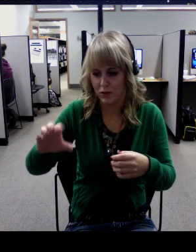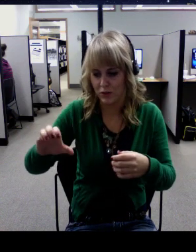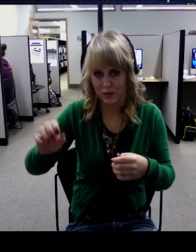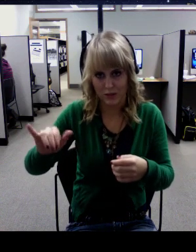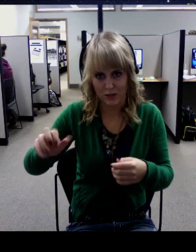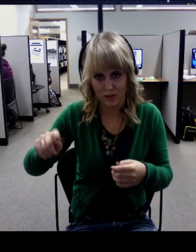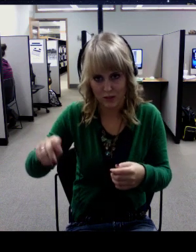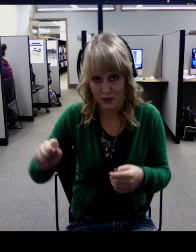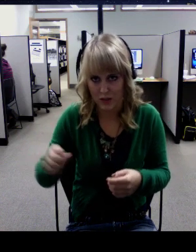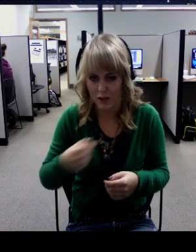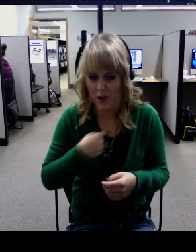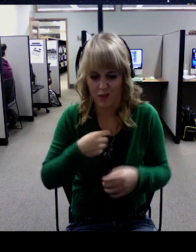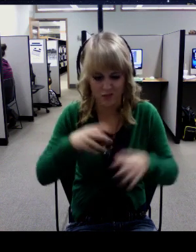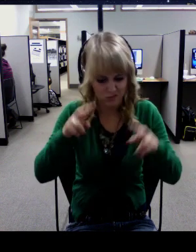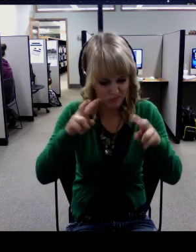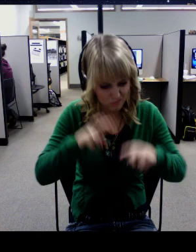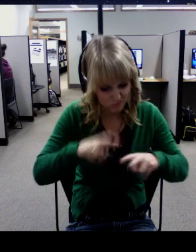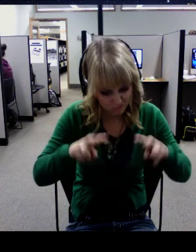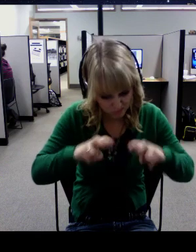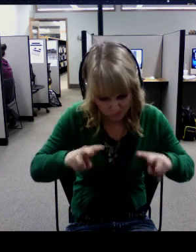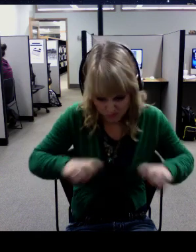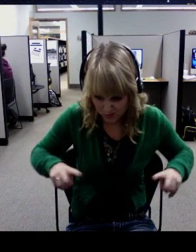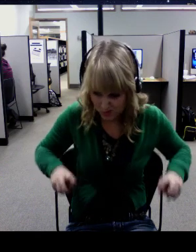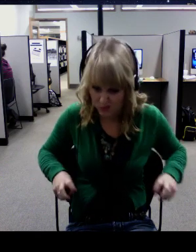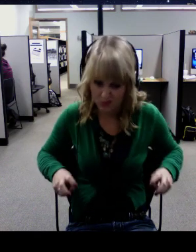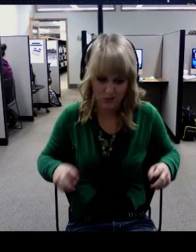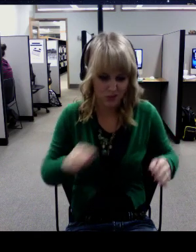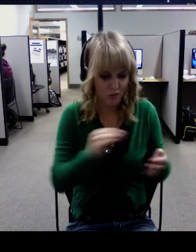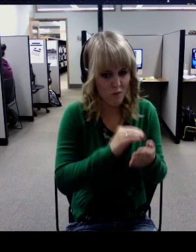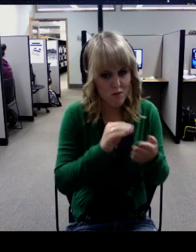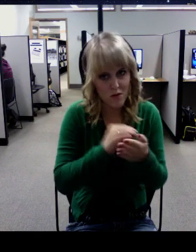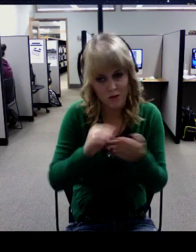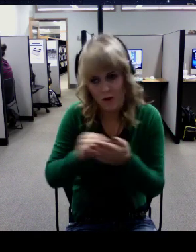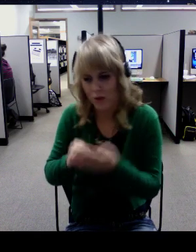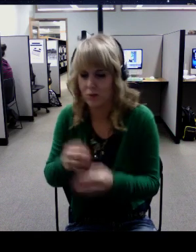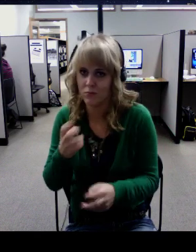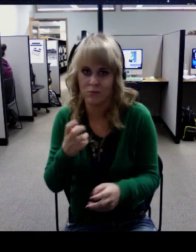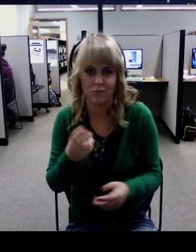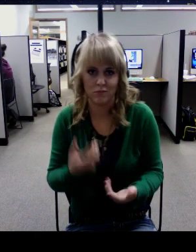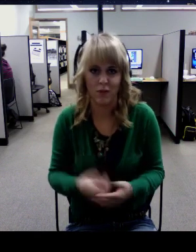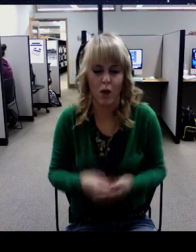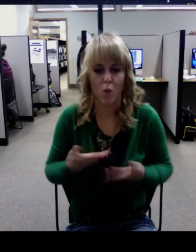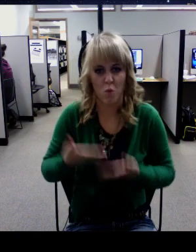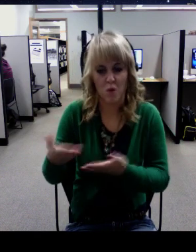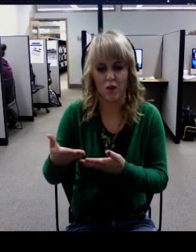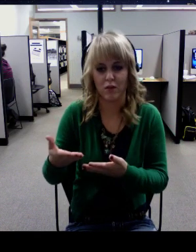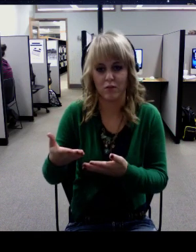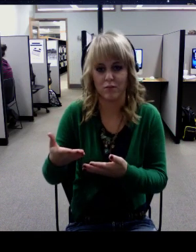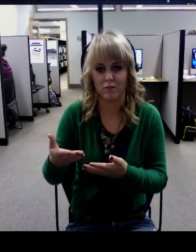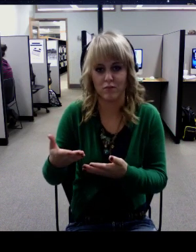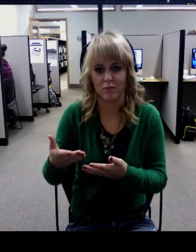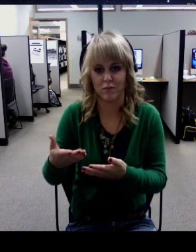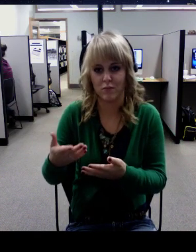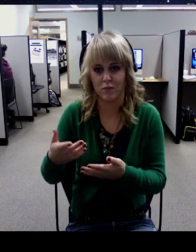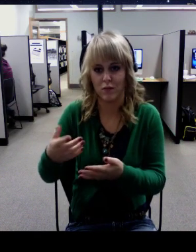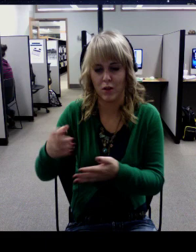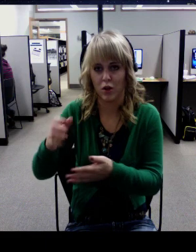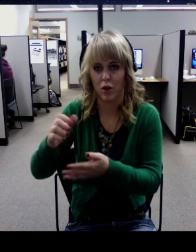So if you're going to have somebody else do it or you're doing it yourself, keep very detailed records throughout the year. Keep